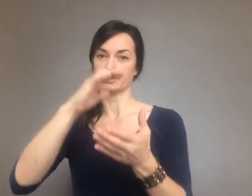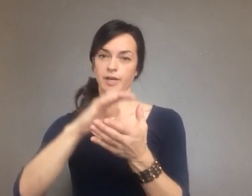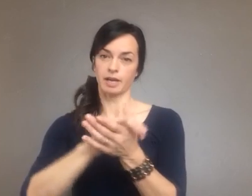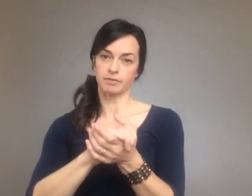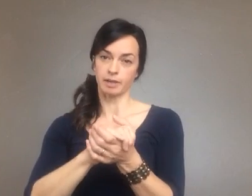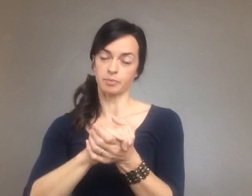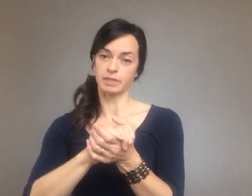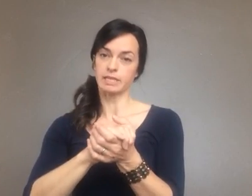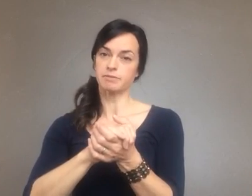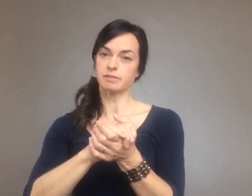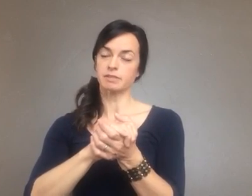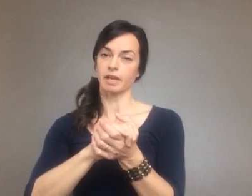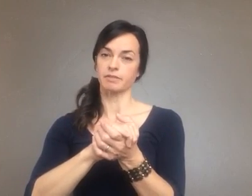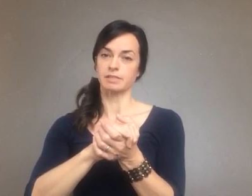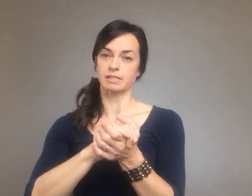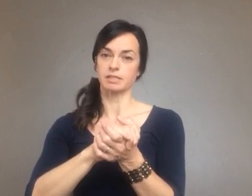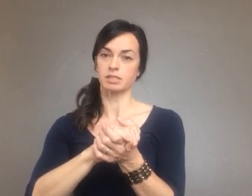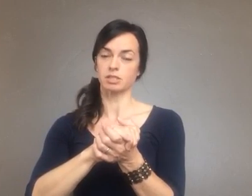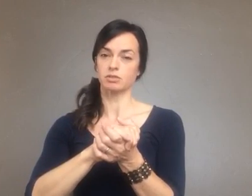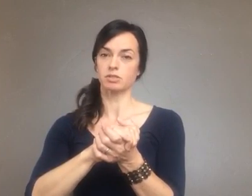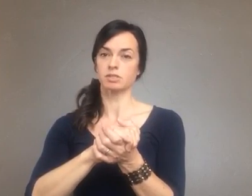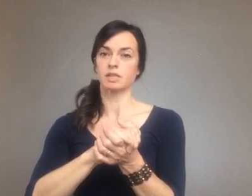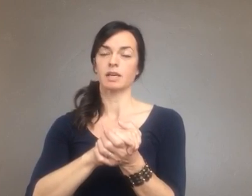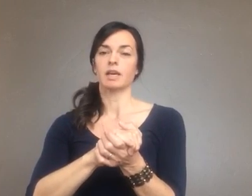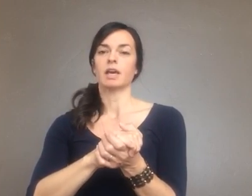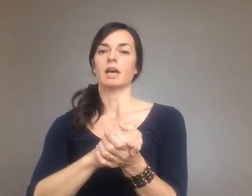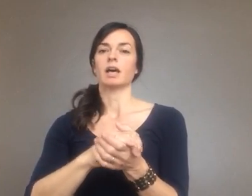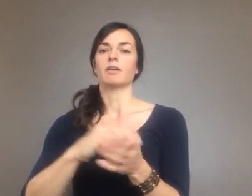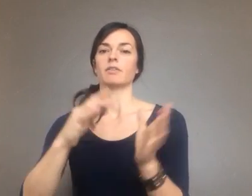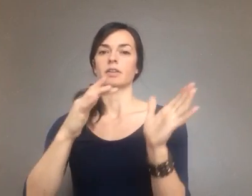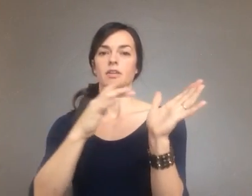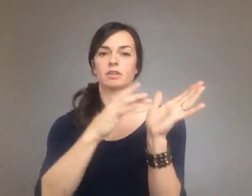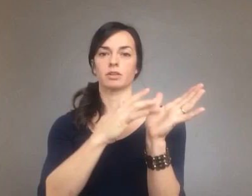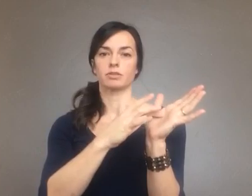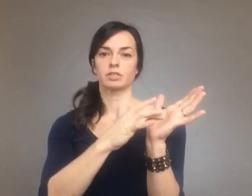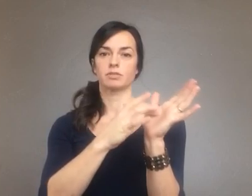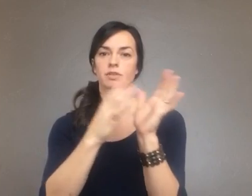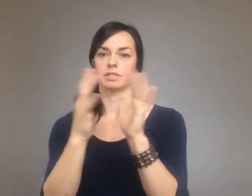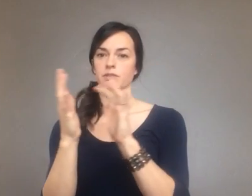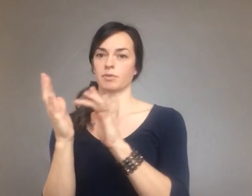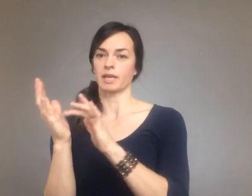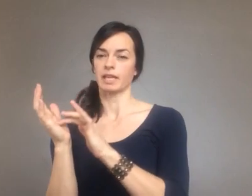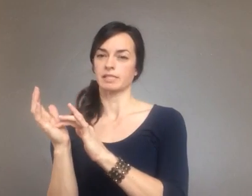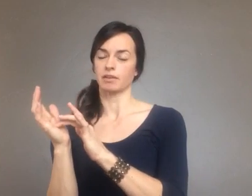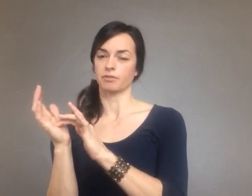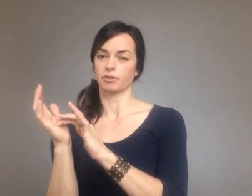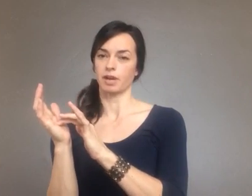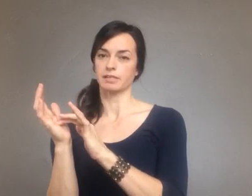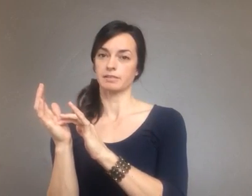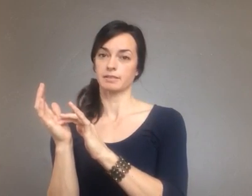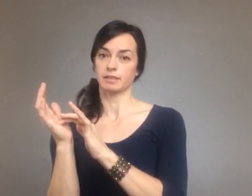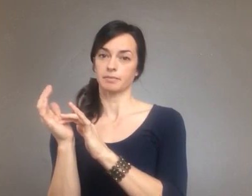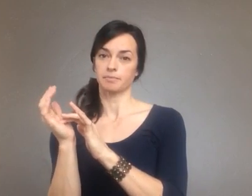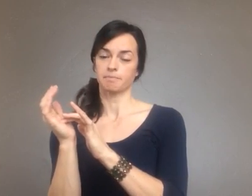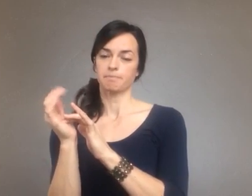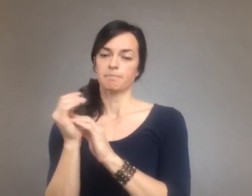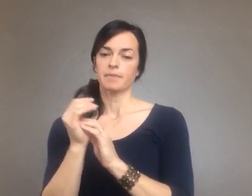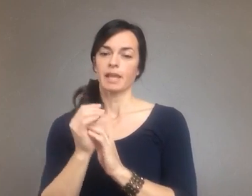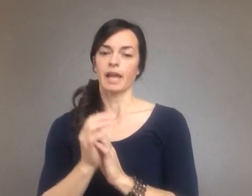to our head like beliefs, Calvin's Institutes of the Christian Religion. We make that sign for Christ.